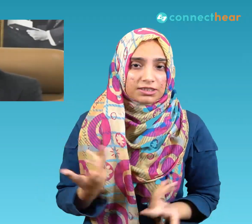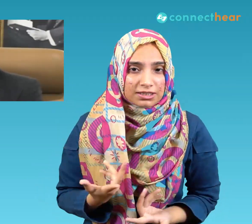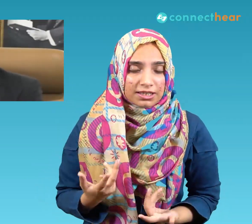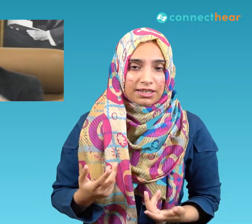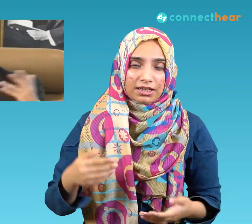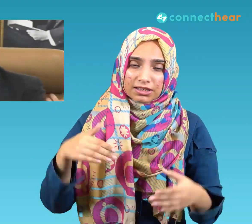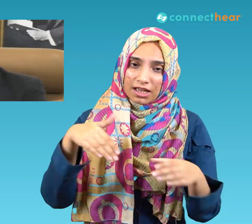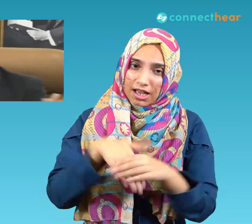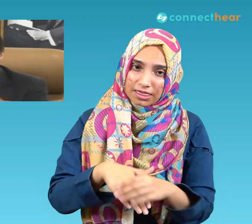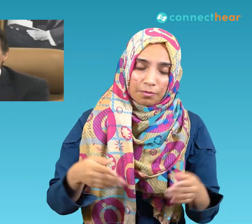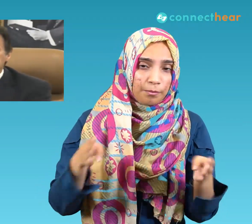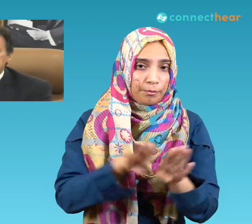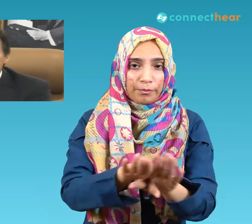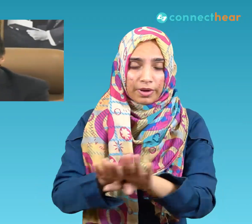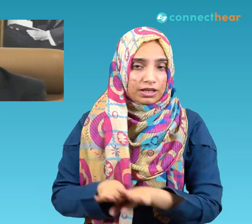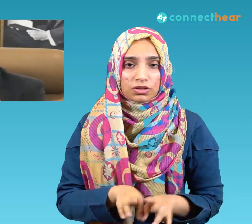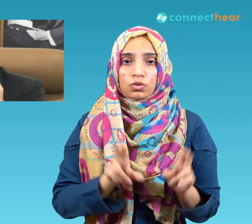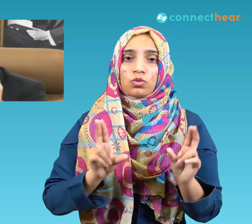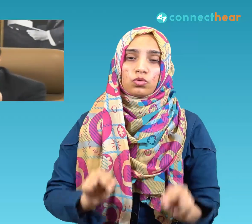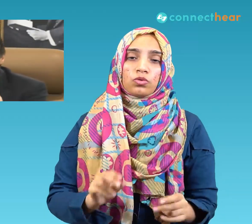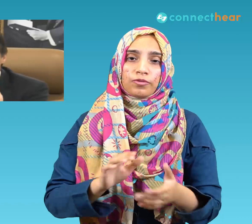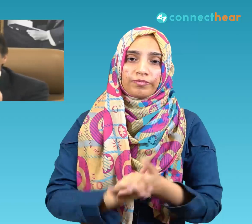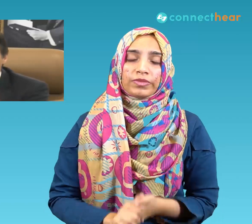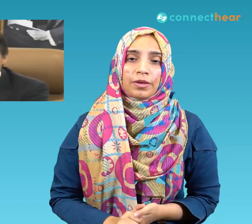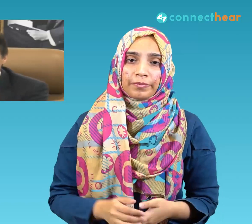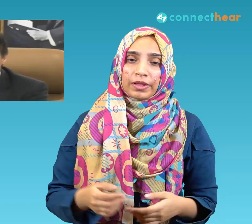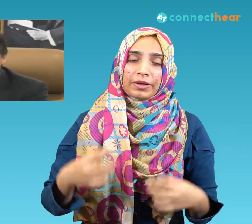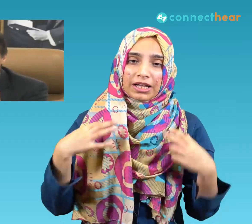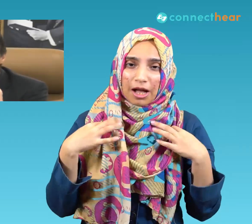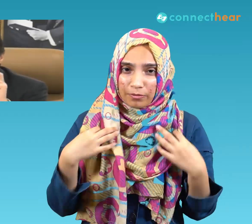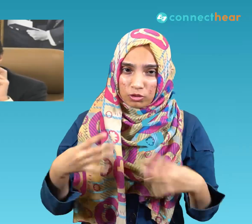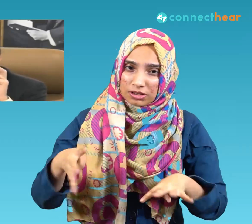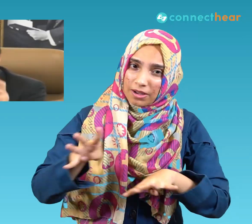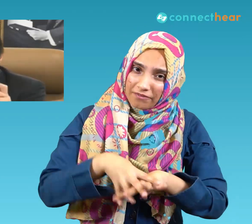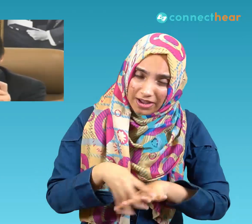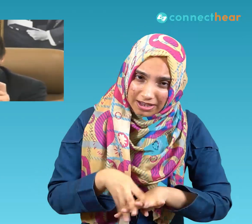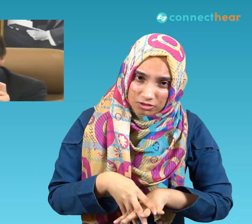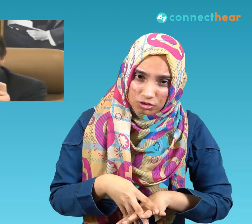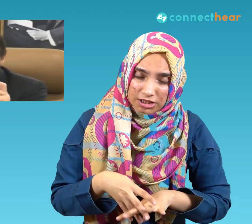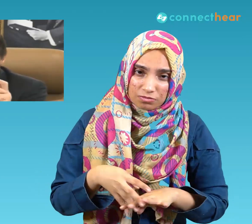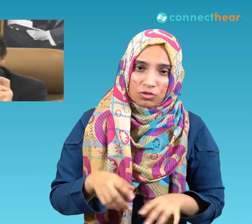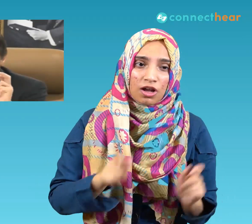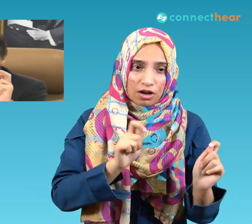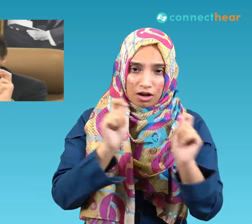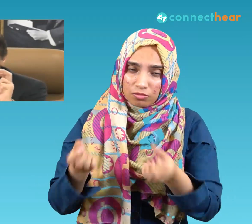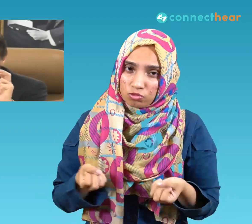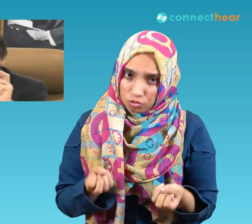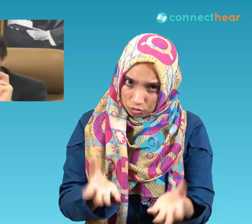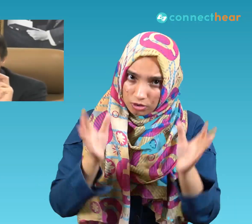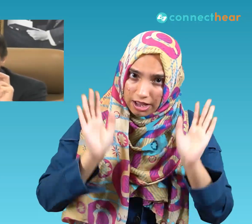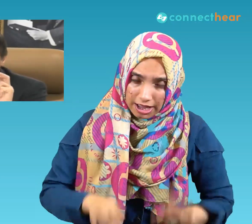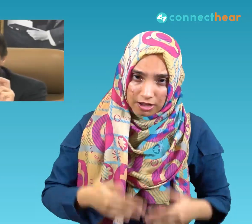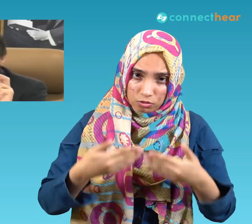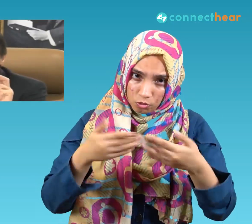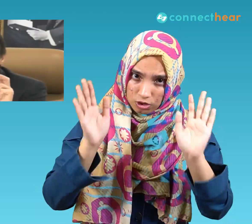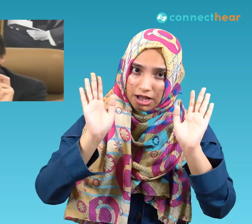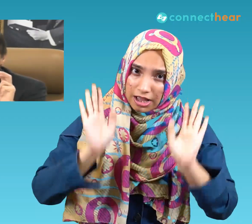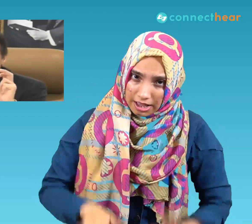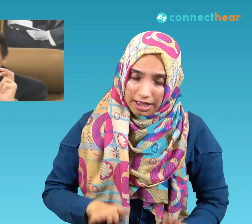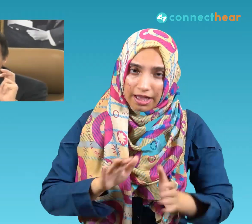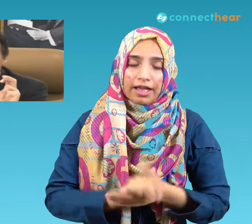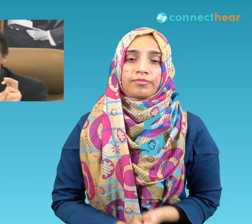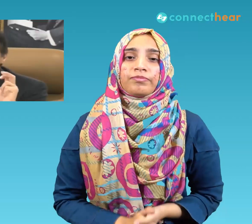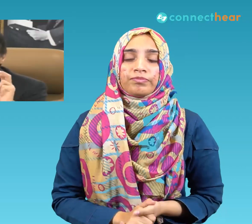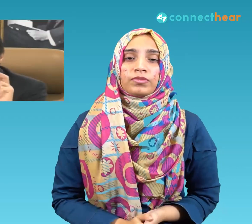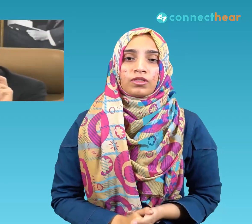the move, which means more employment. Our textile industry at the moment is running full. The hub of our